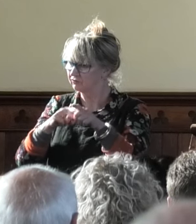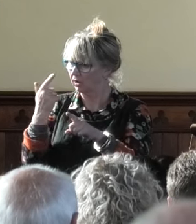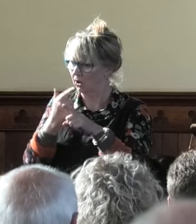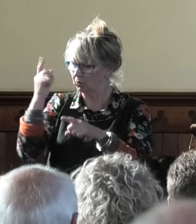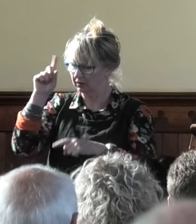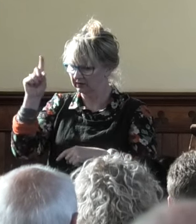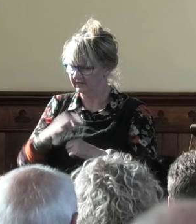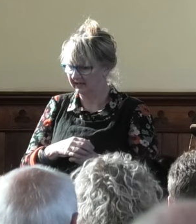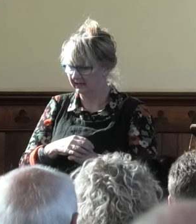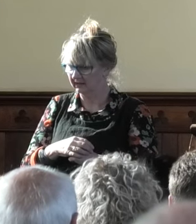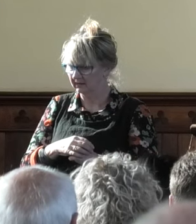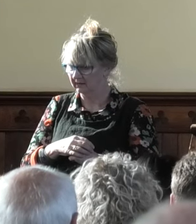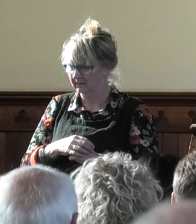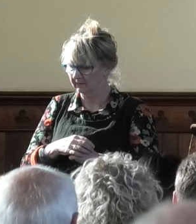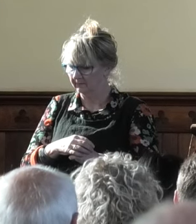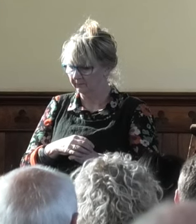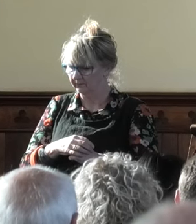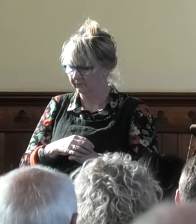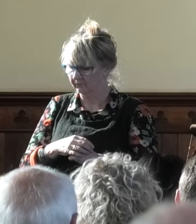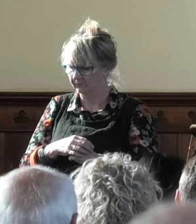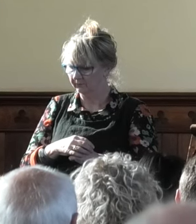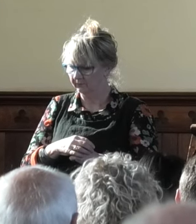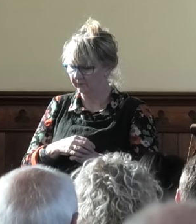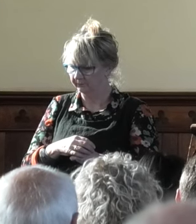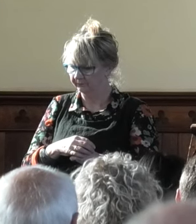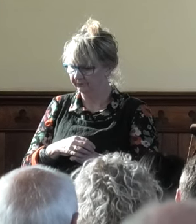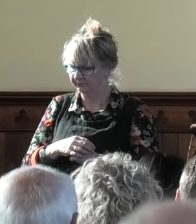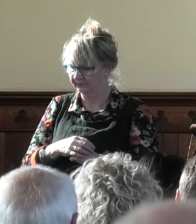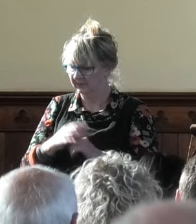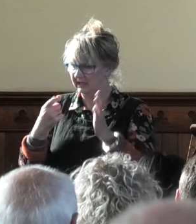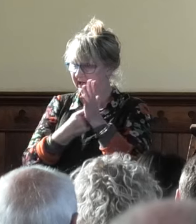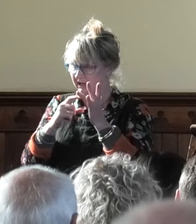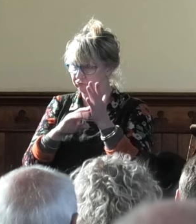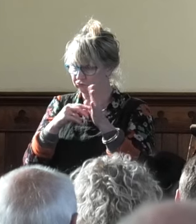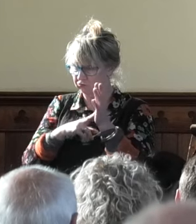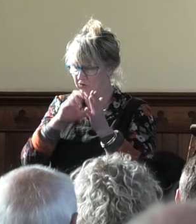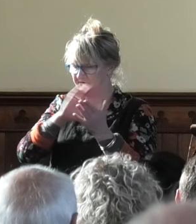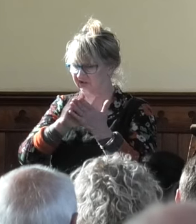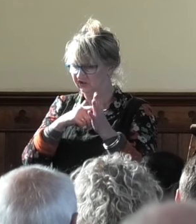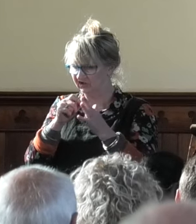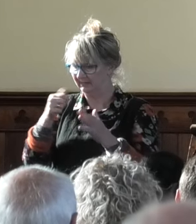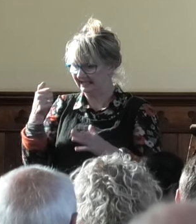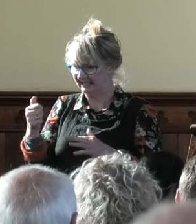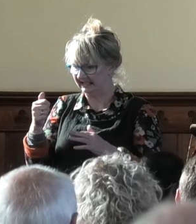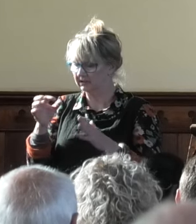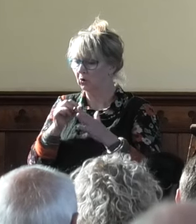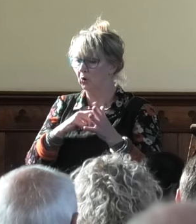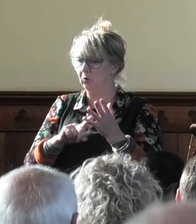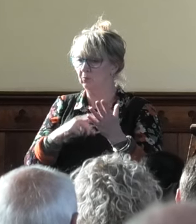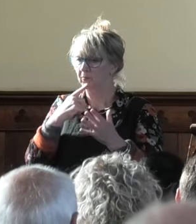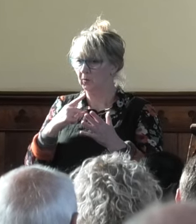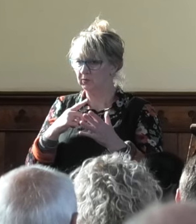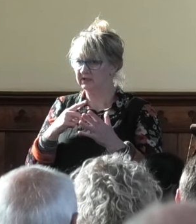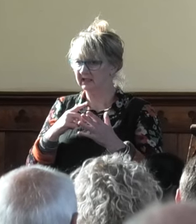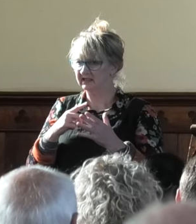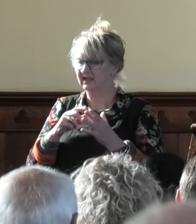as a result, we stand under judgment. In Romans chapter 6, verse 23, the Apostle Paul says that the wages